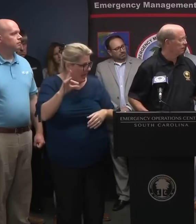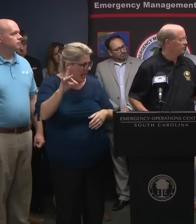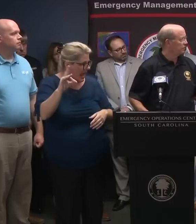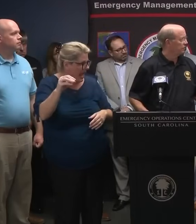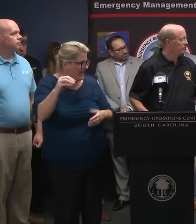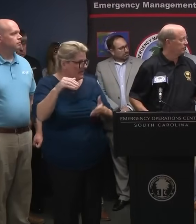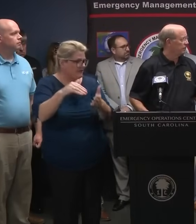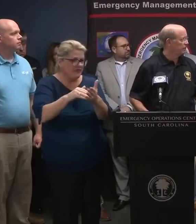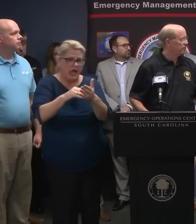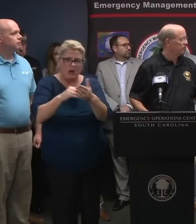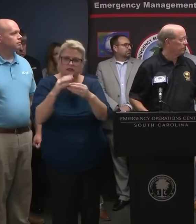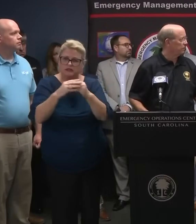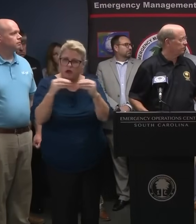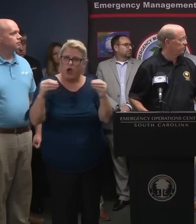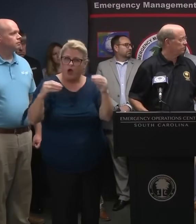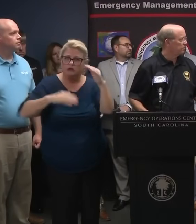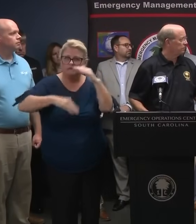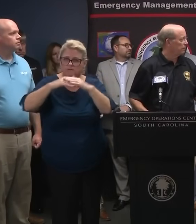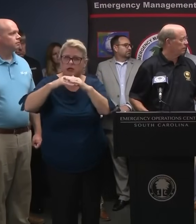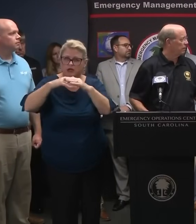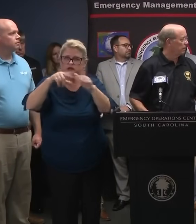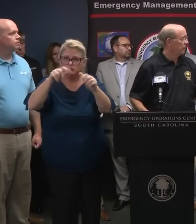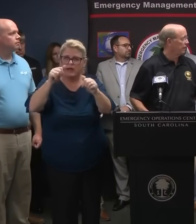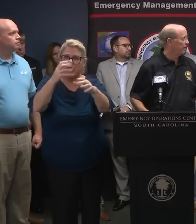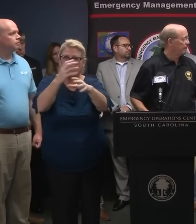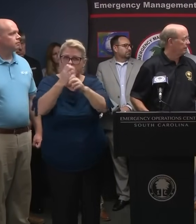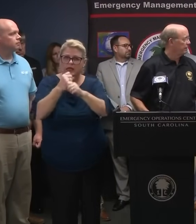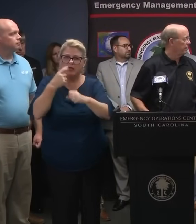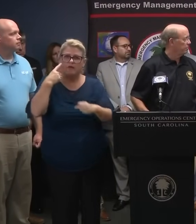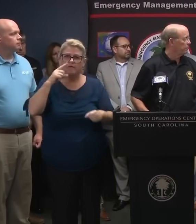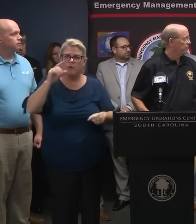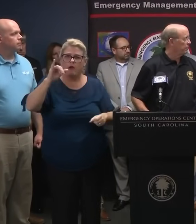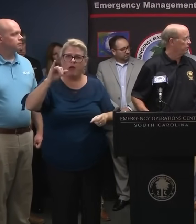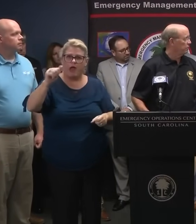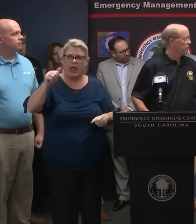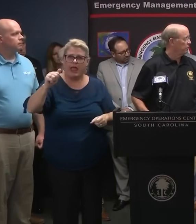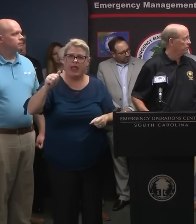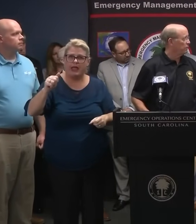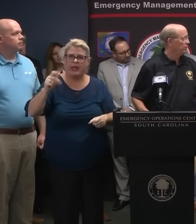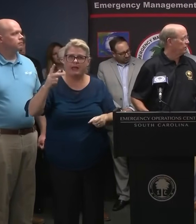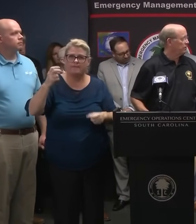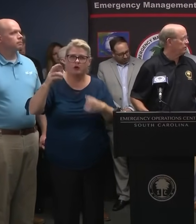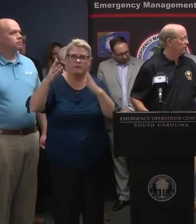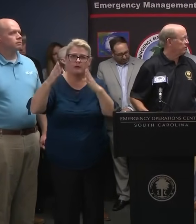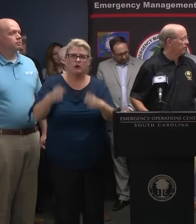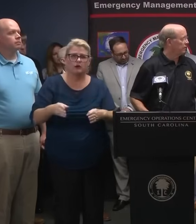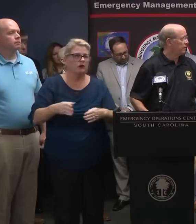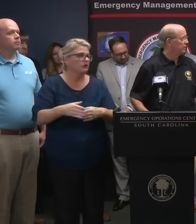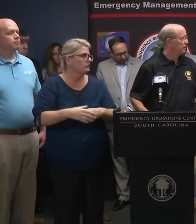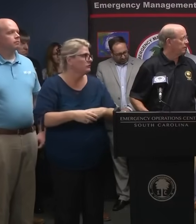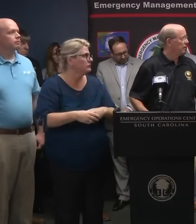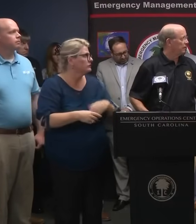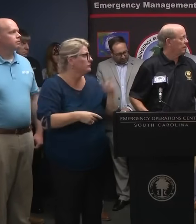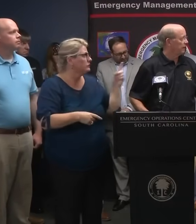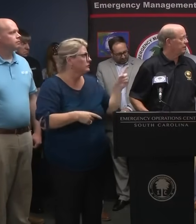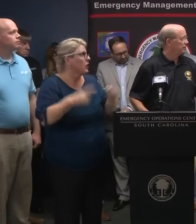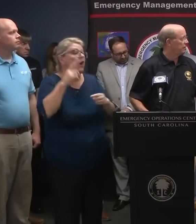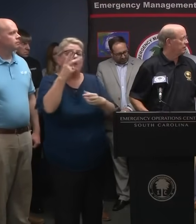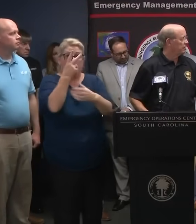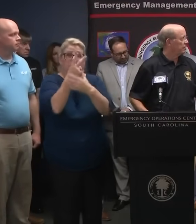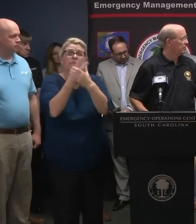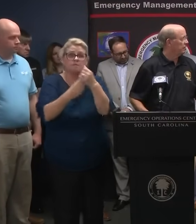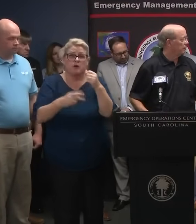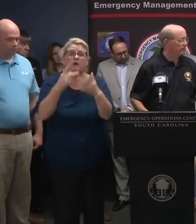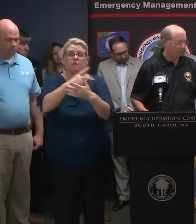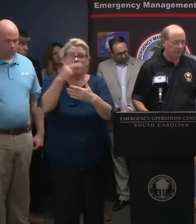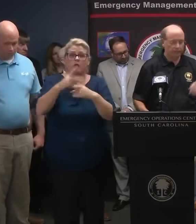$80,000 max you could get right now in terms of IA per individual, the ONA. Oh, you're needs. Combining the two programs? Yeah. Yeah,